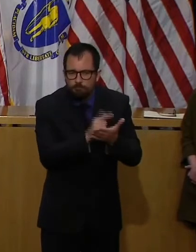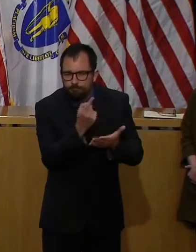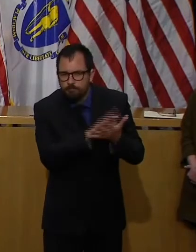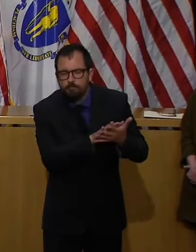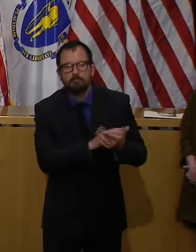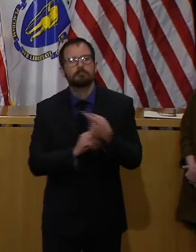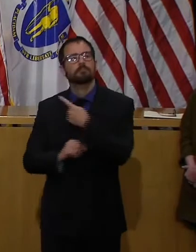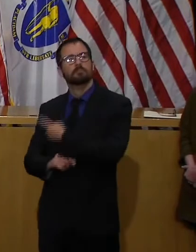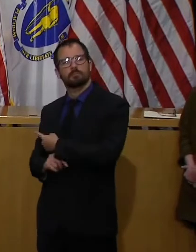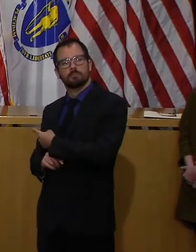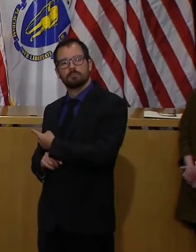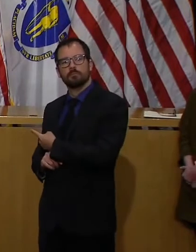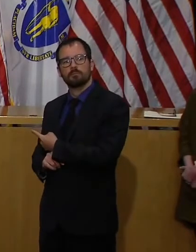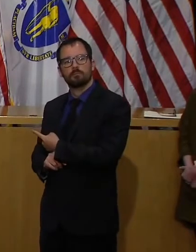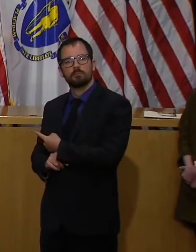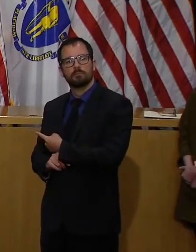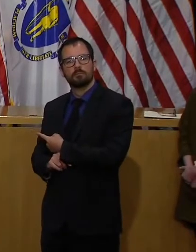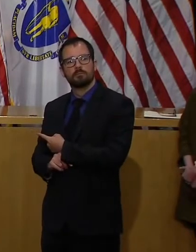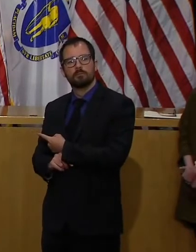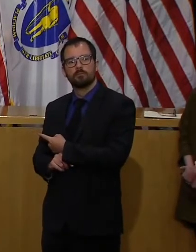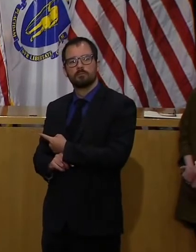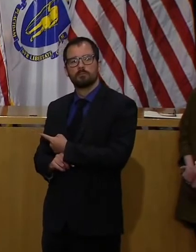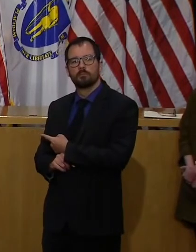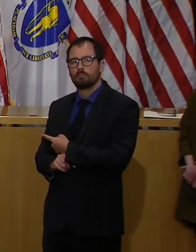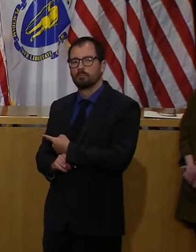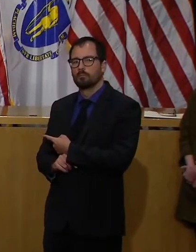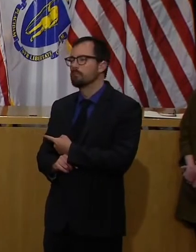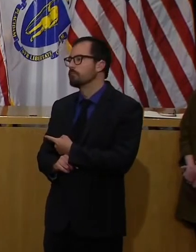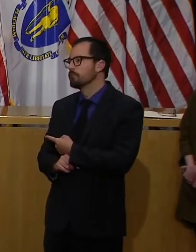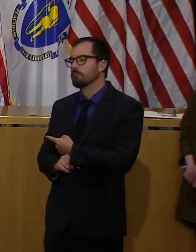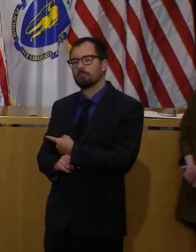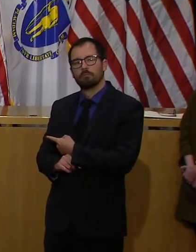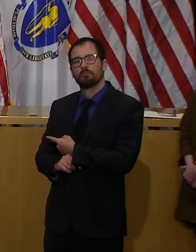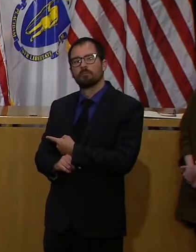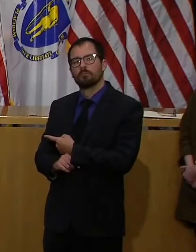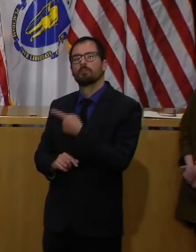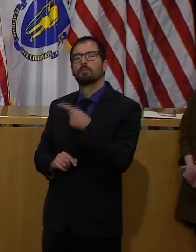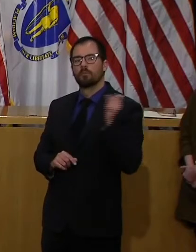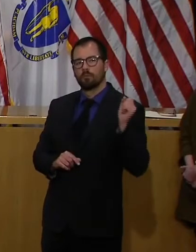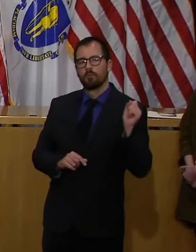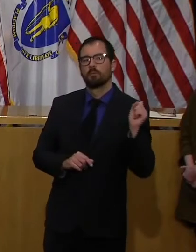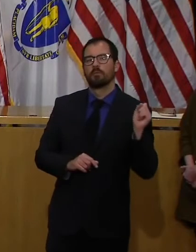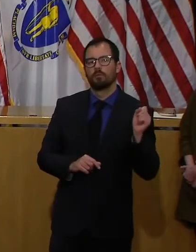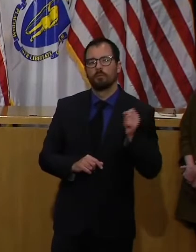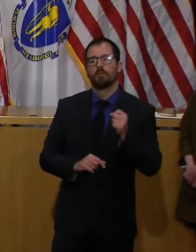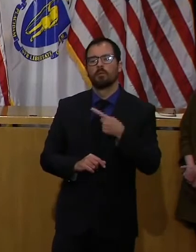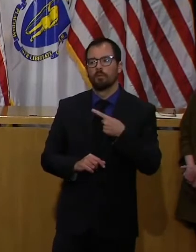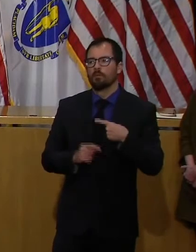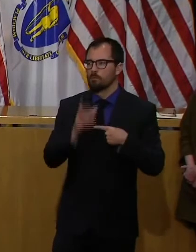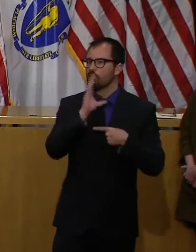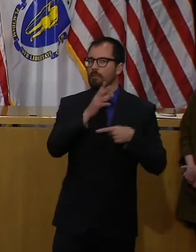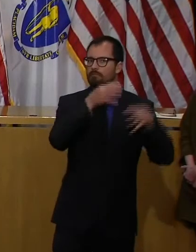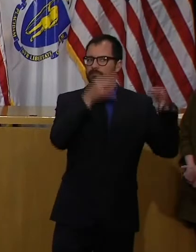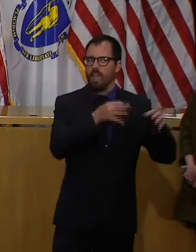be issuing it. Okay. I don't know if it's happened. Under restrictions, though, I mean, it sounds like there would be opening restrictions for them.